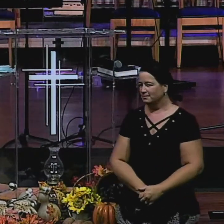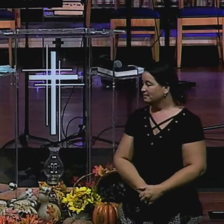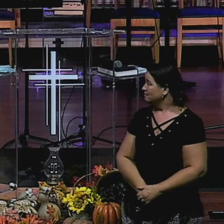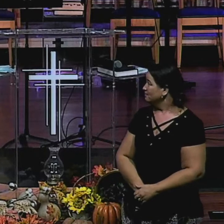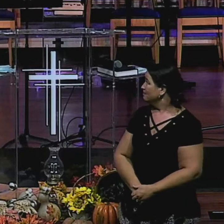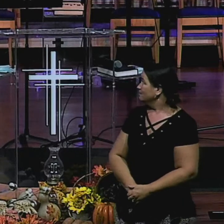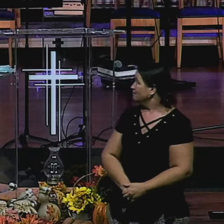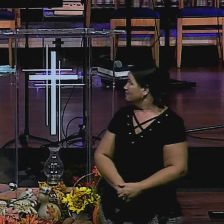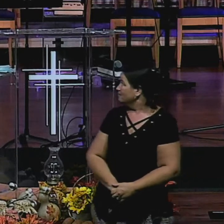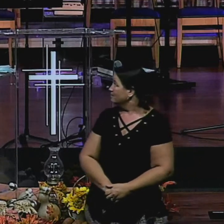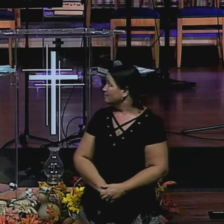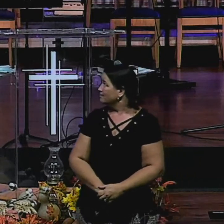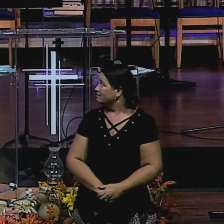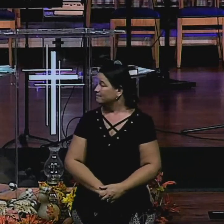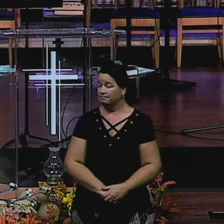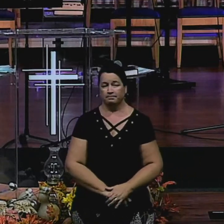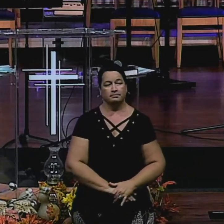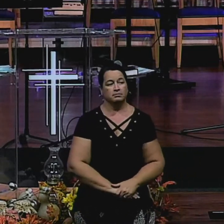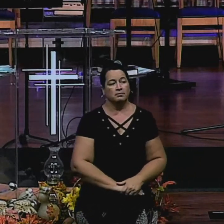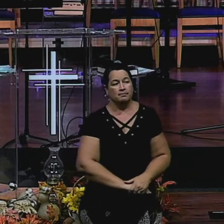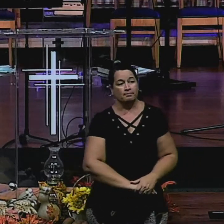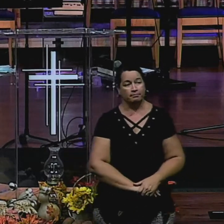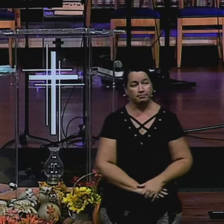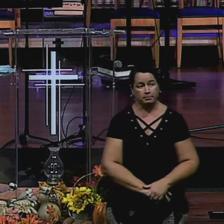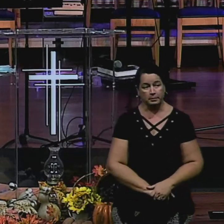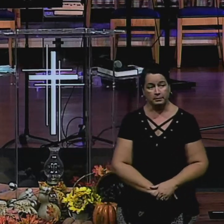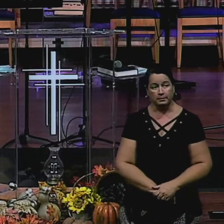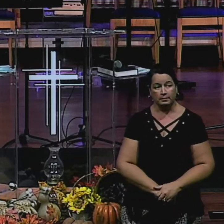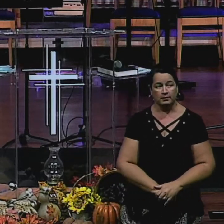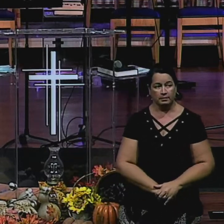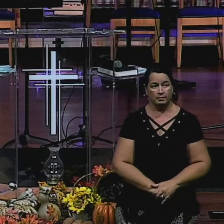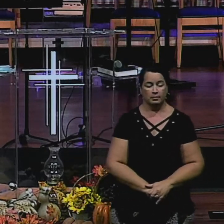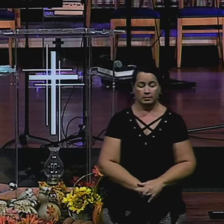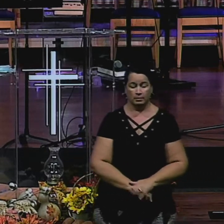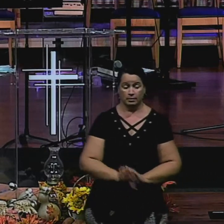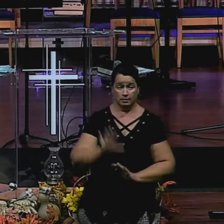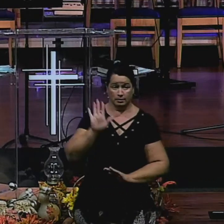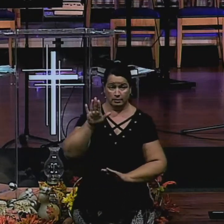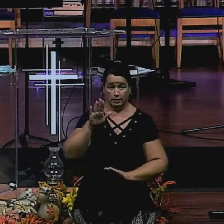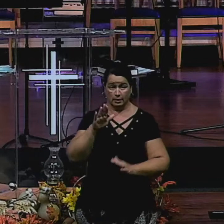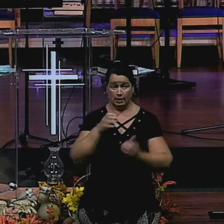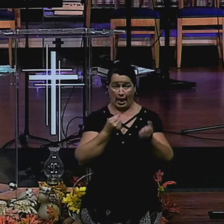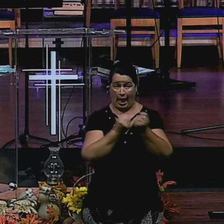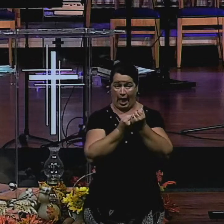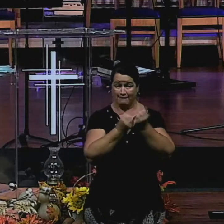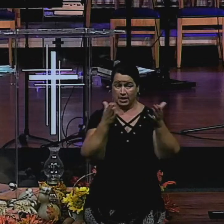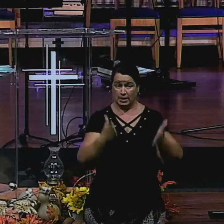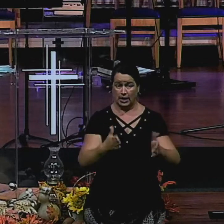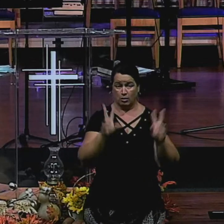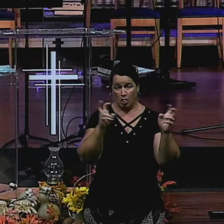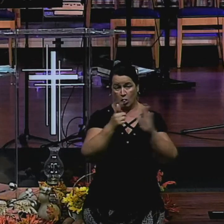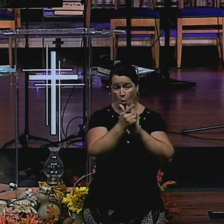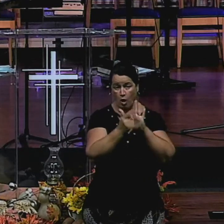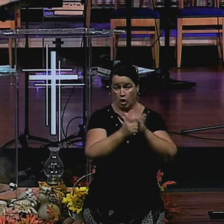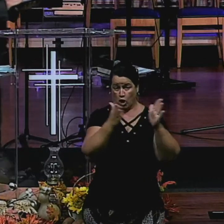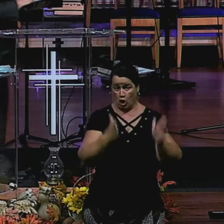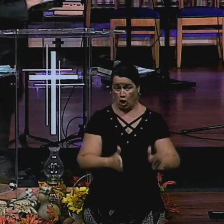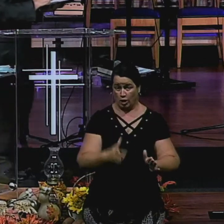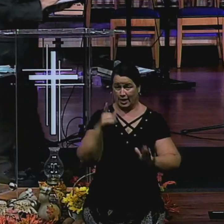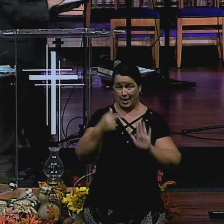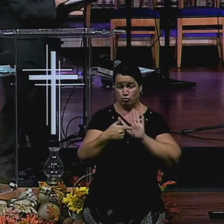me. Having said, if we sin, we have an advocate. He's our lawyer. He's our attorney. He's our representative before the